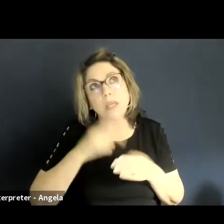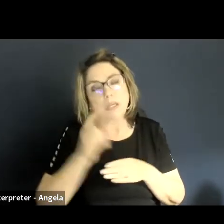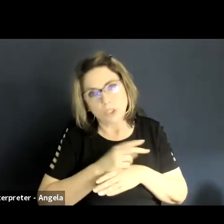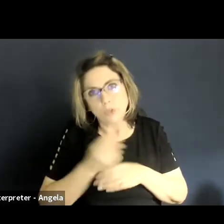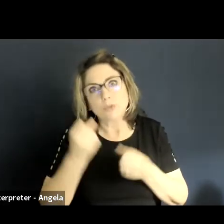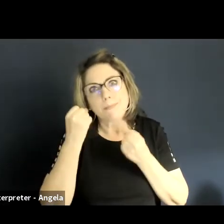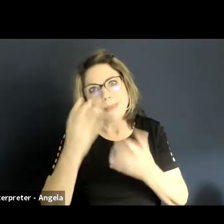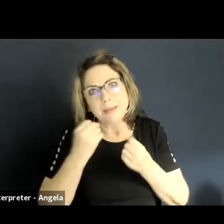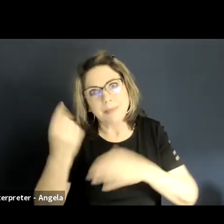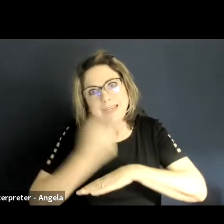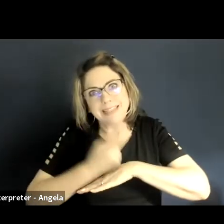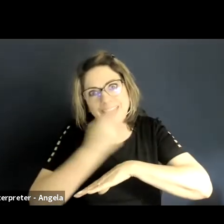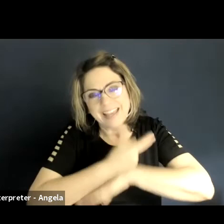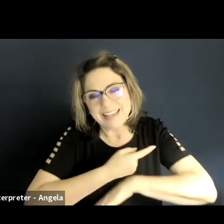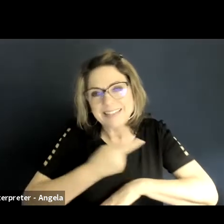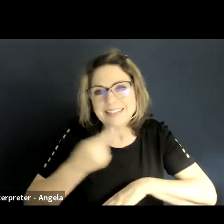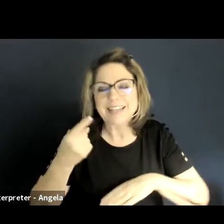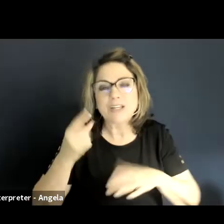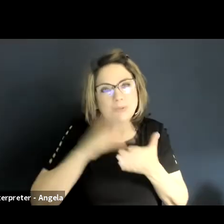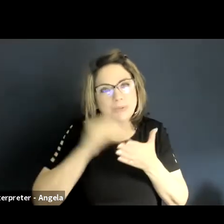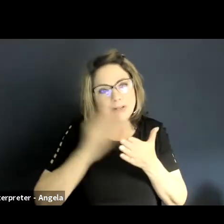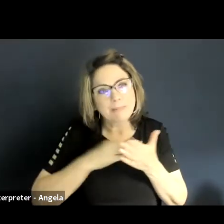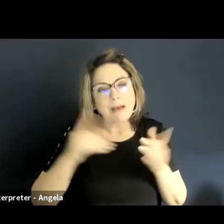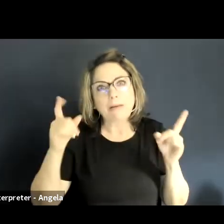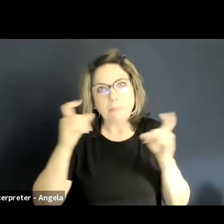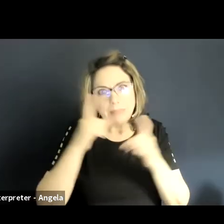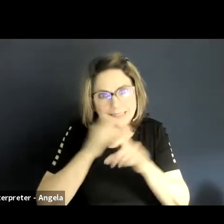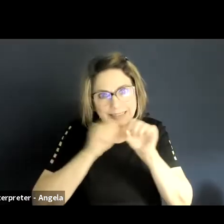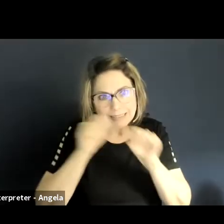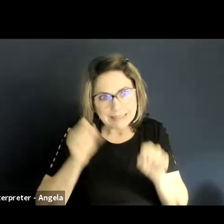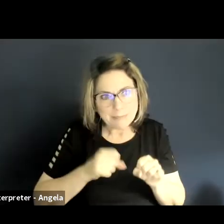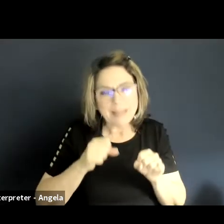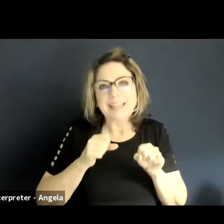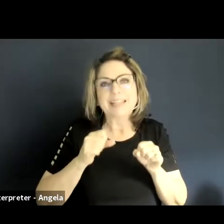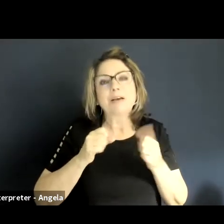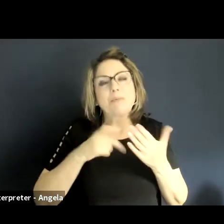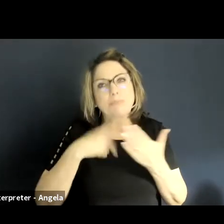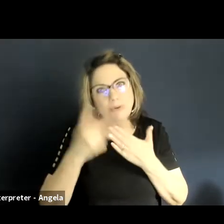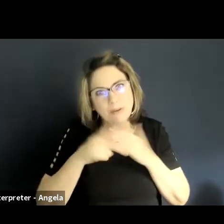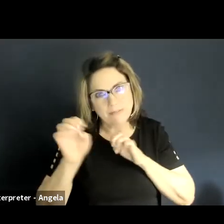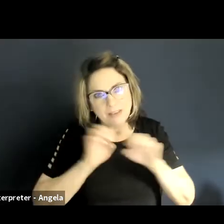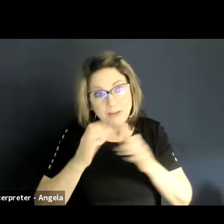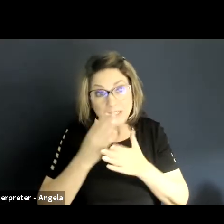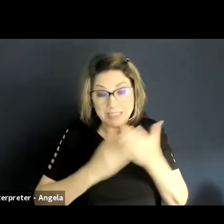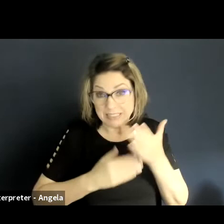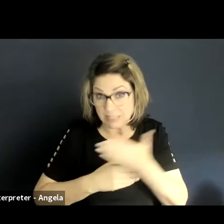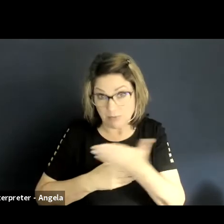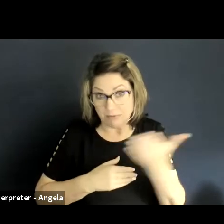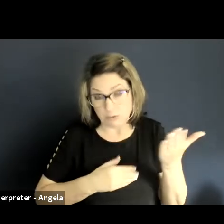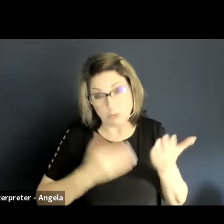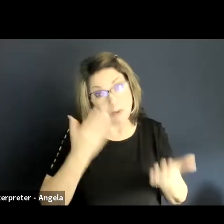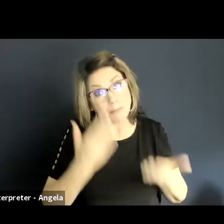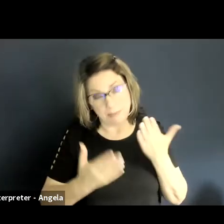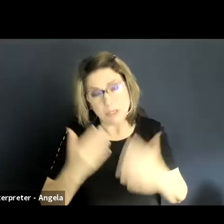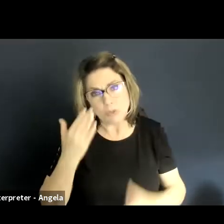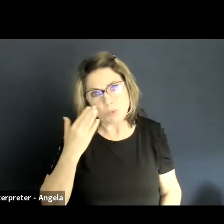professional training to learn about the complexities of systematic and scientific program evaluation. Some of you may even have the